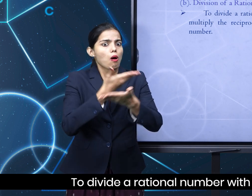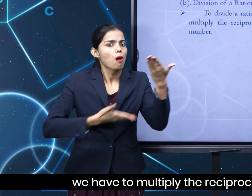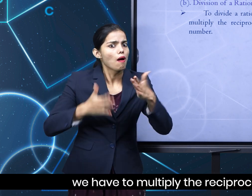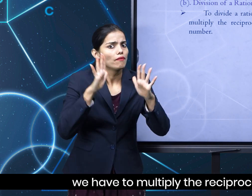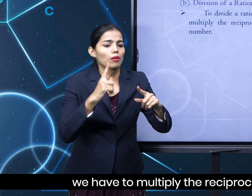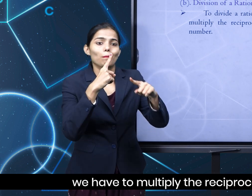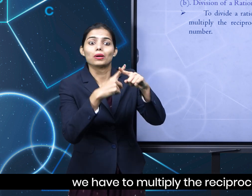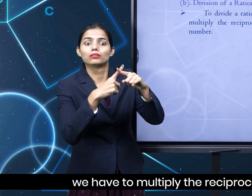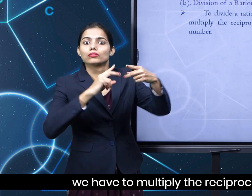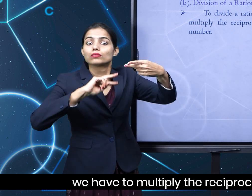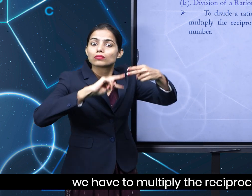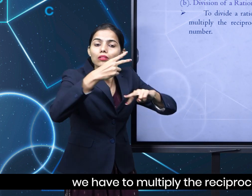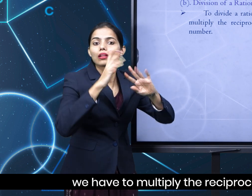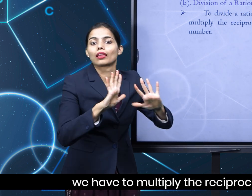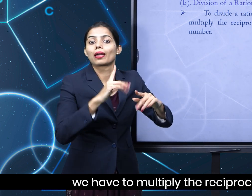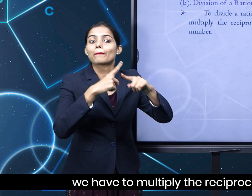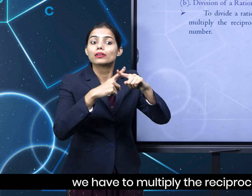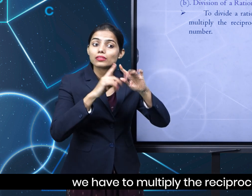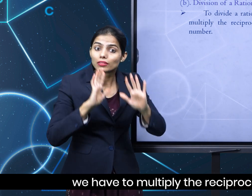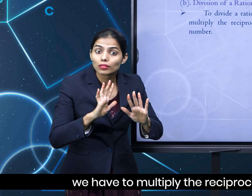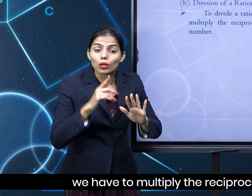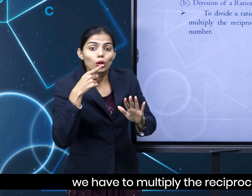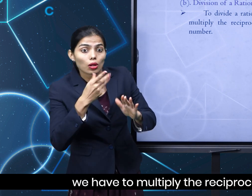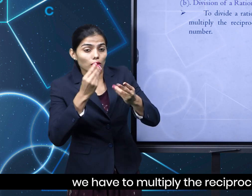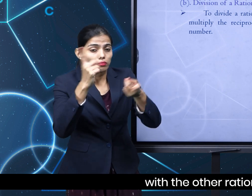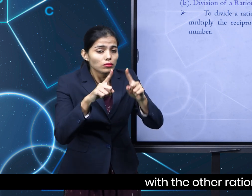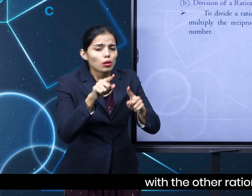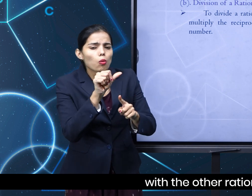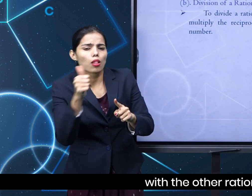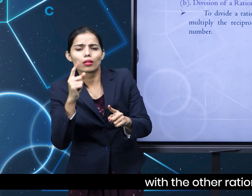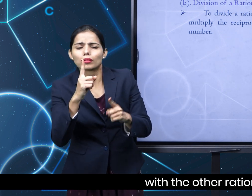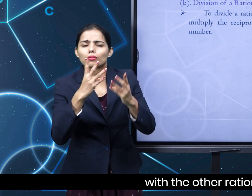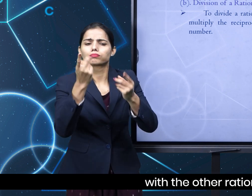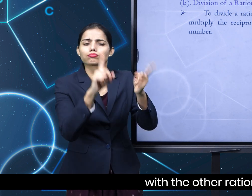we have to multiply the reciprocal of the rational number with the other rational number.